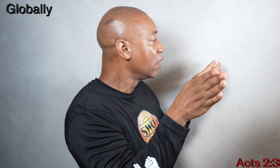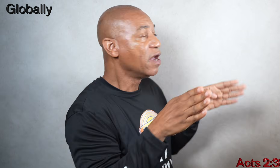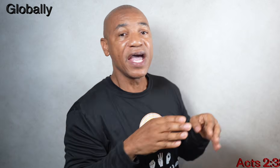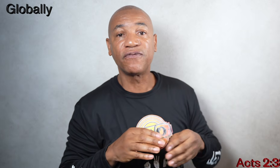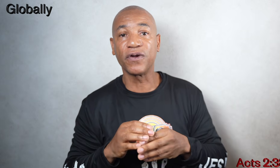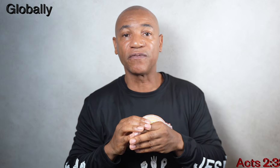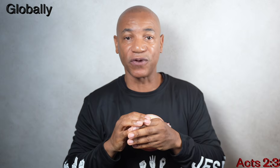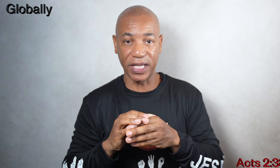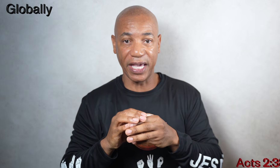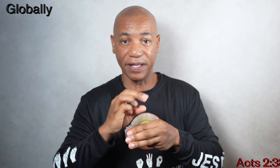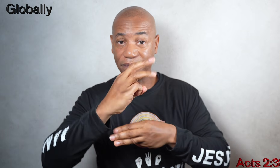and from the front again.